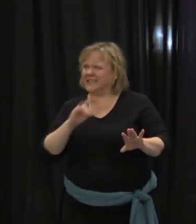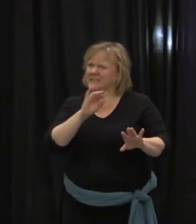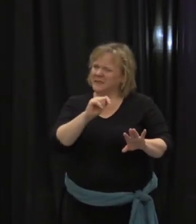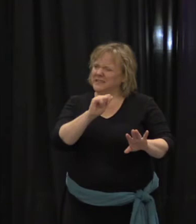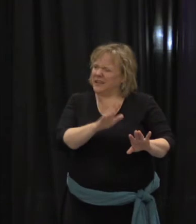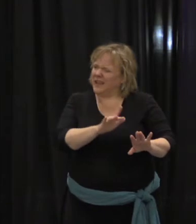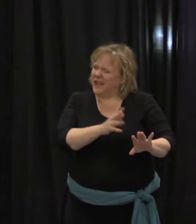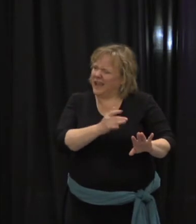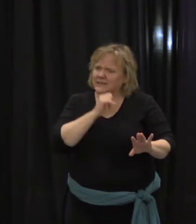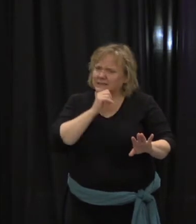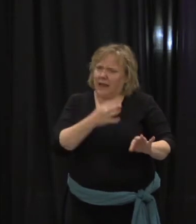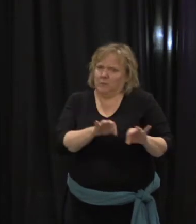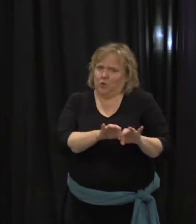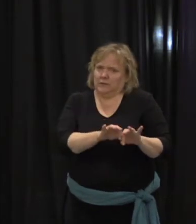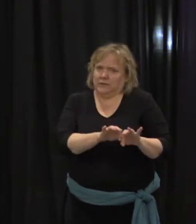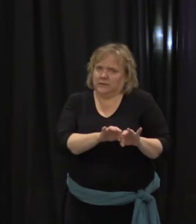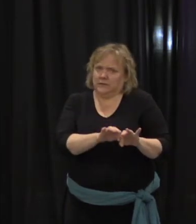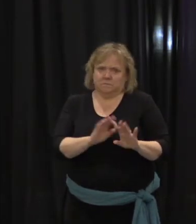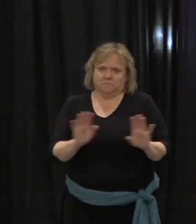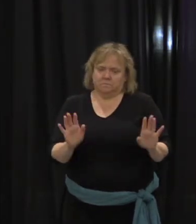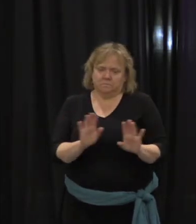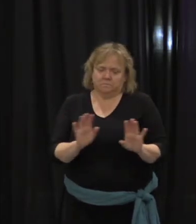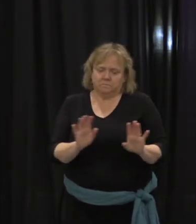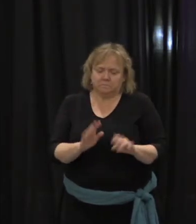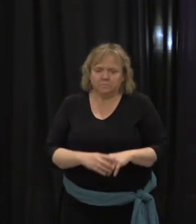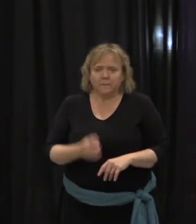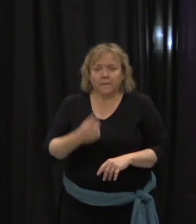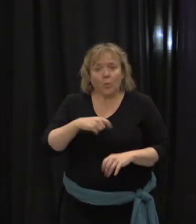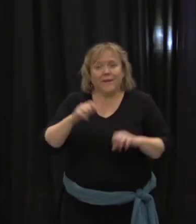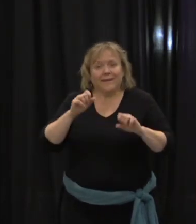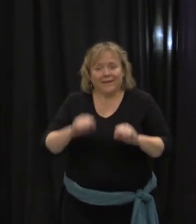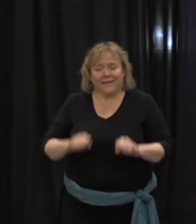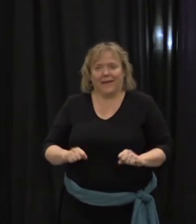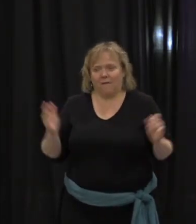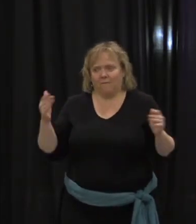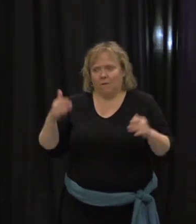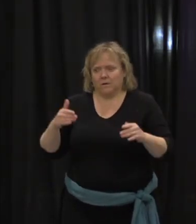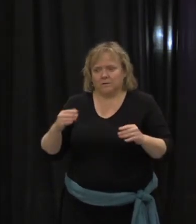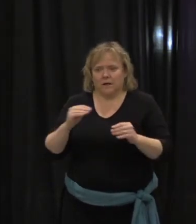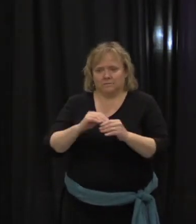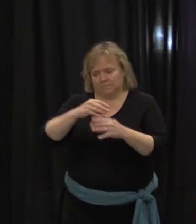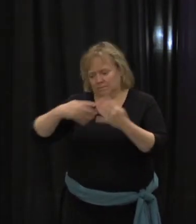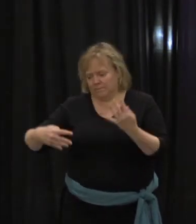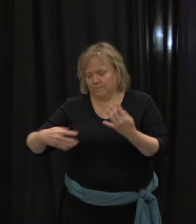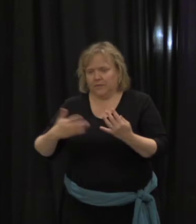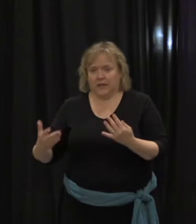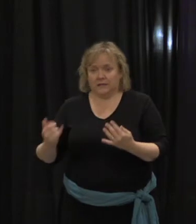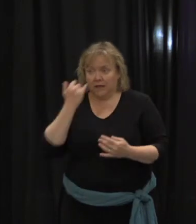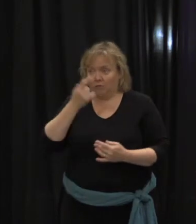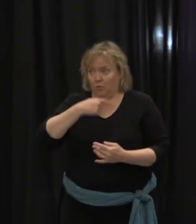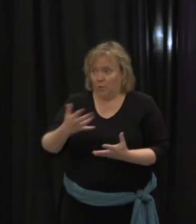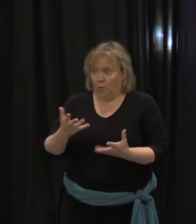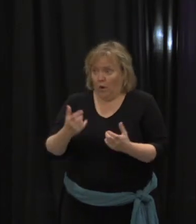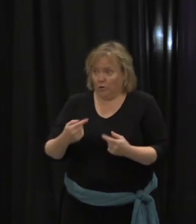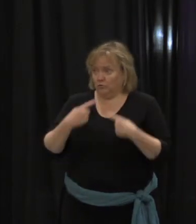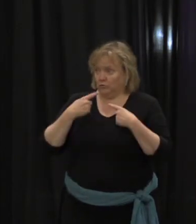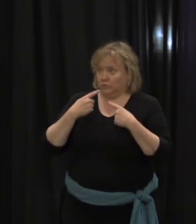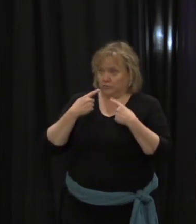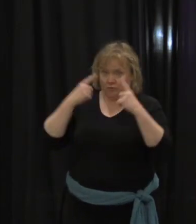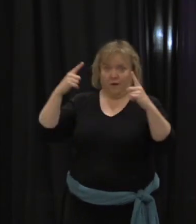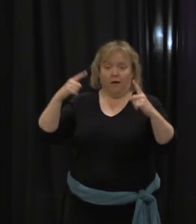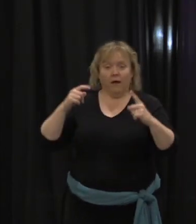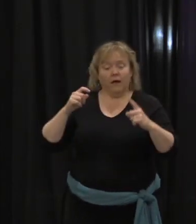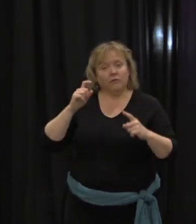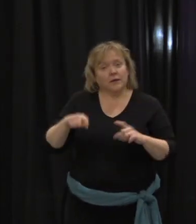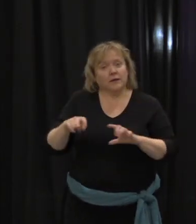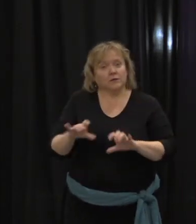gender. Again, we can hold more than one thing at the same time. Our literal survival depends on it. So